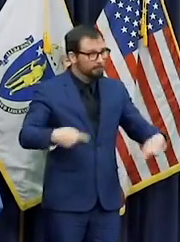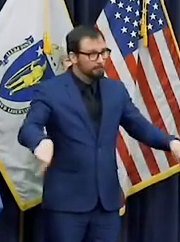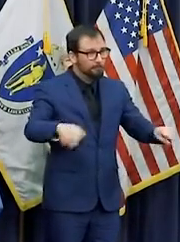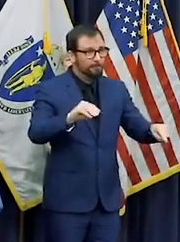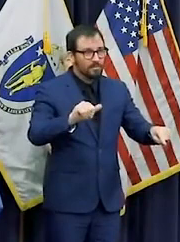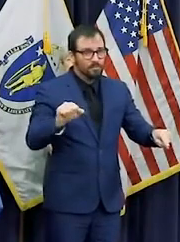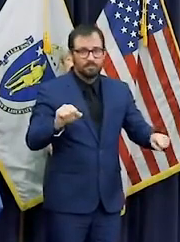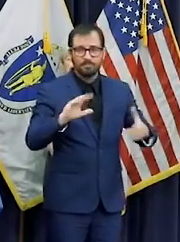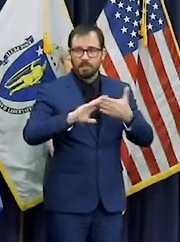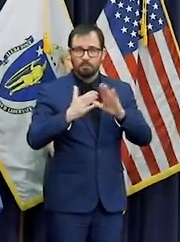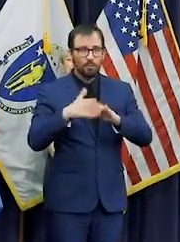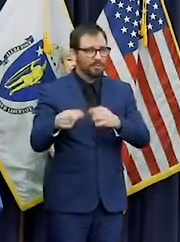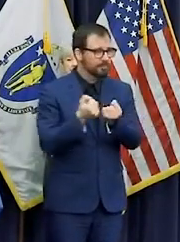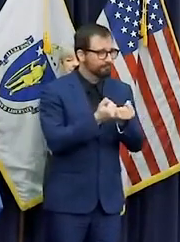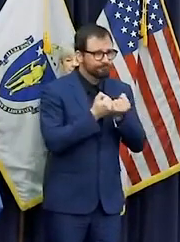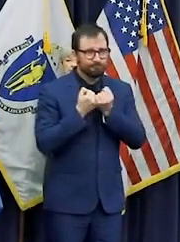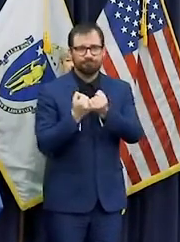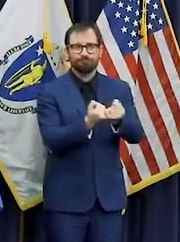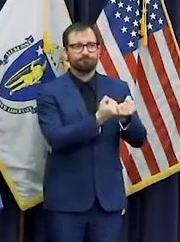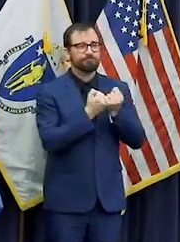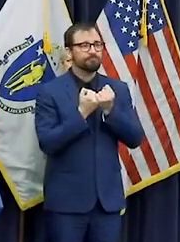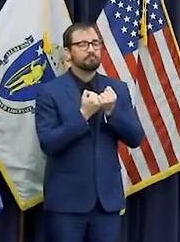continue to meet the challenge before us.